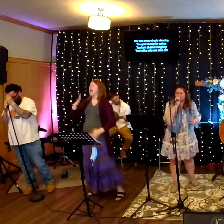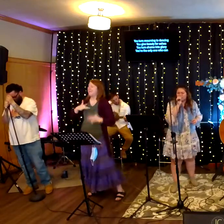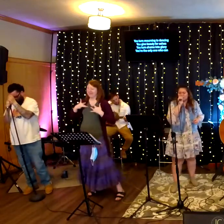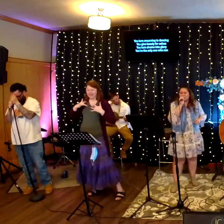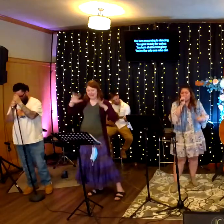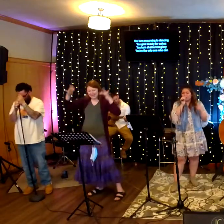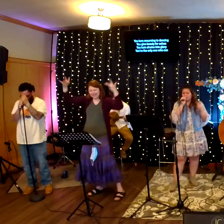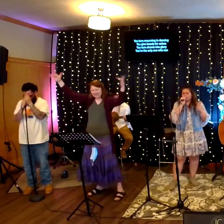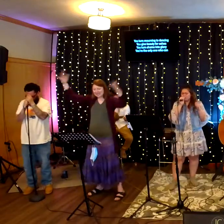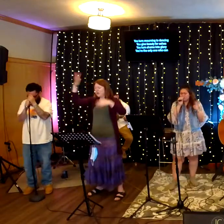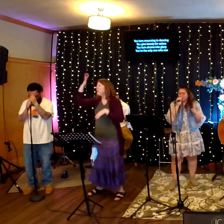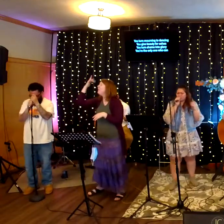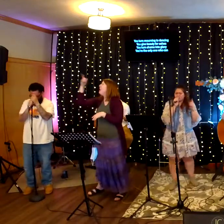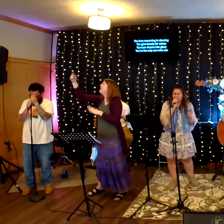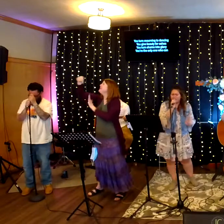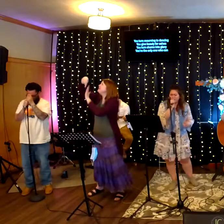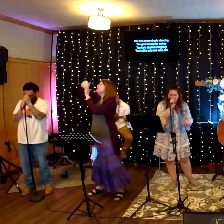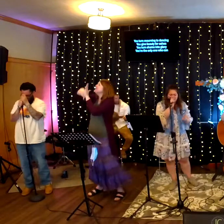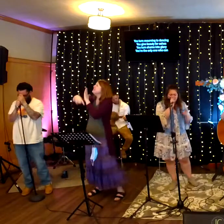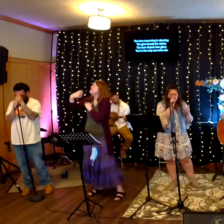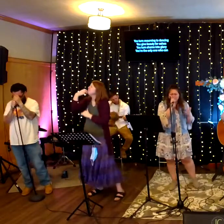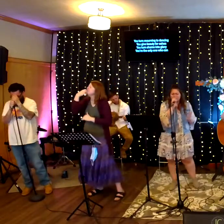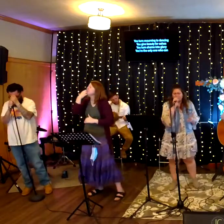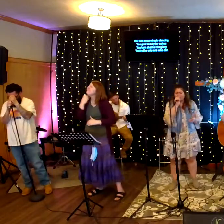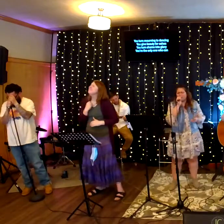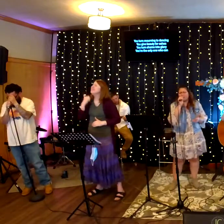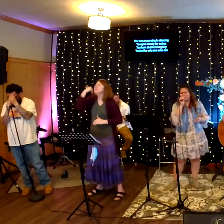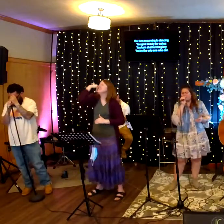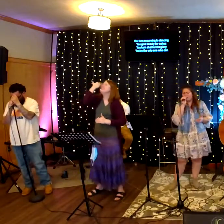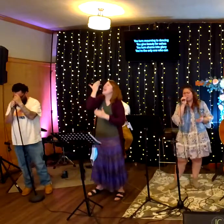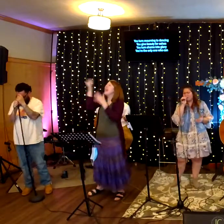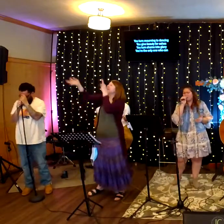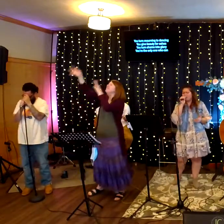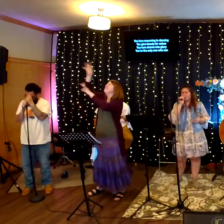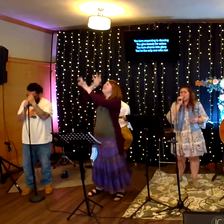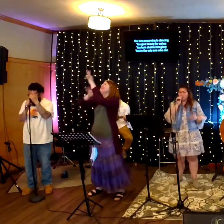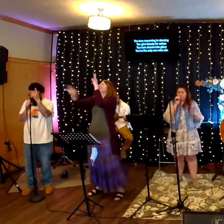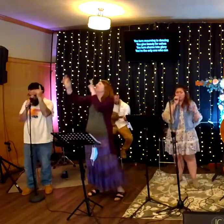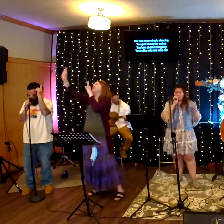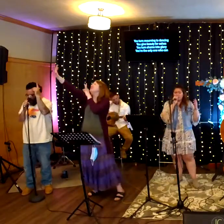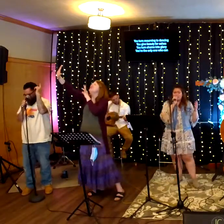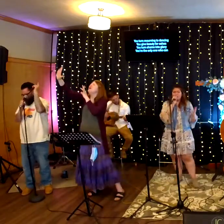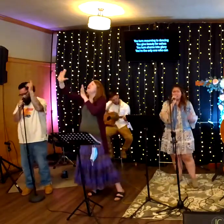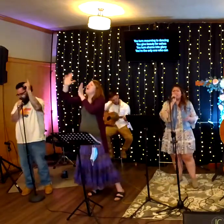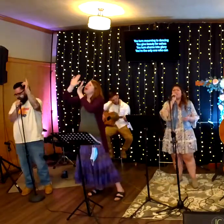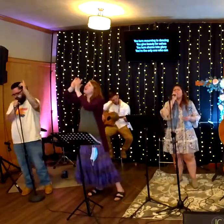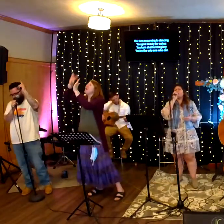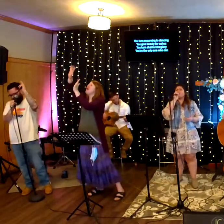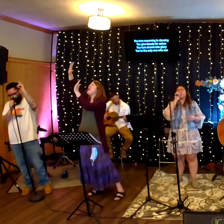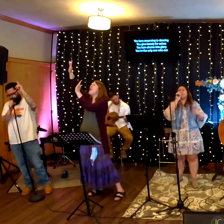ashes. You turn shame into glory. You're